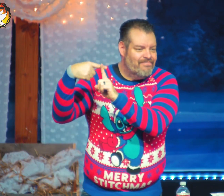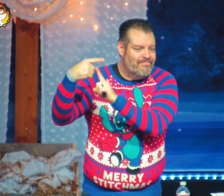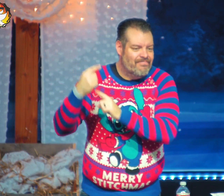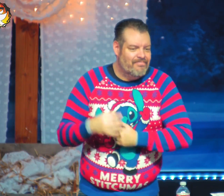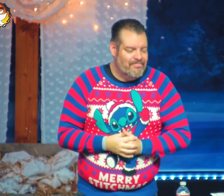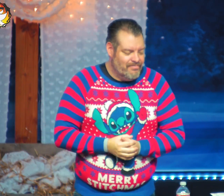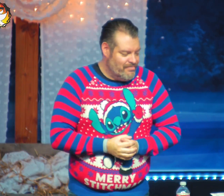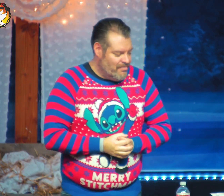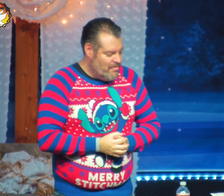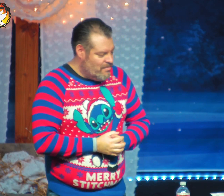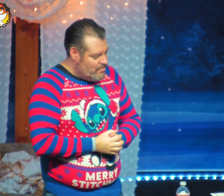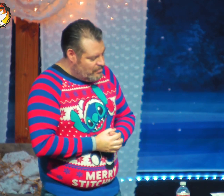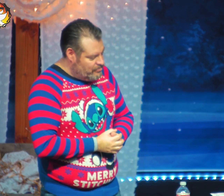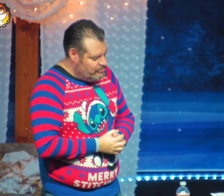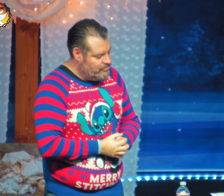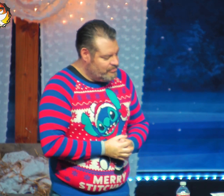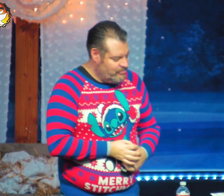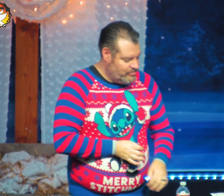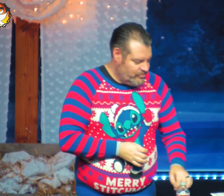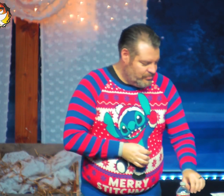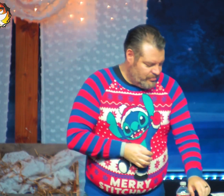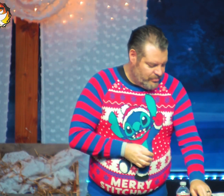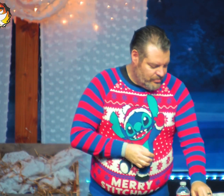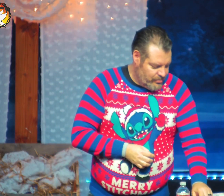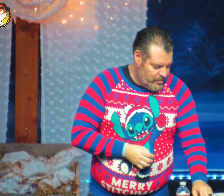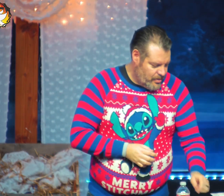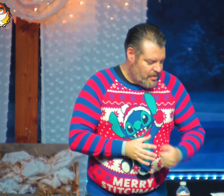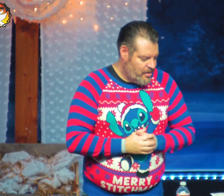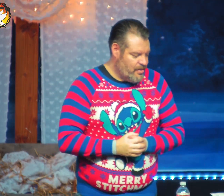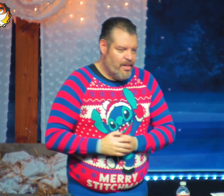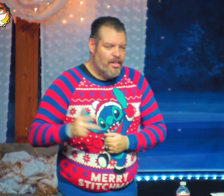And we just keep watch for the Messiah, and one day He will come again.